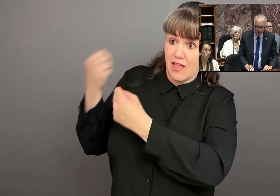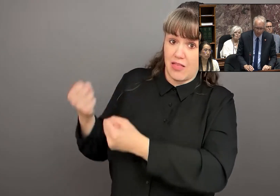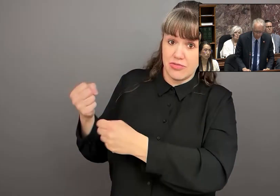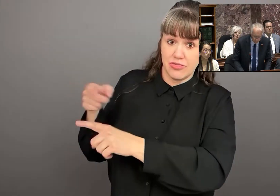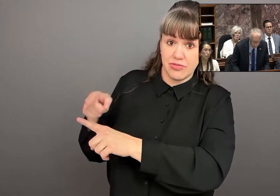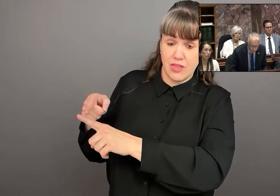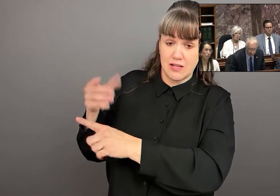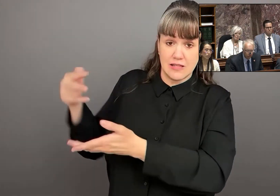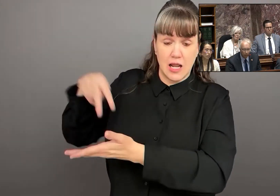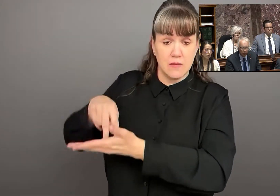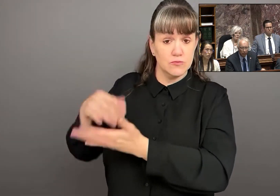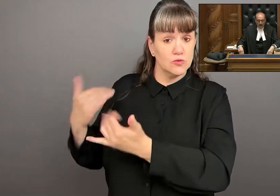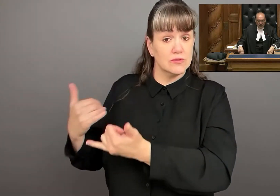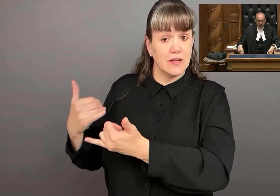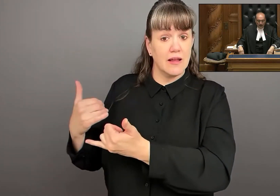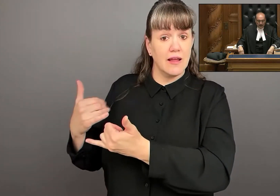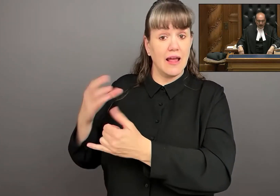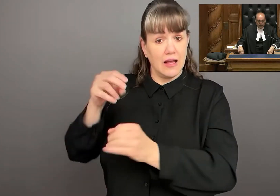British Columbia.